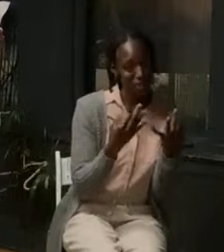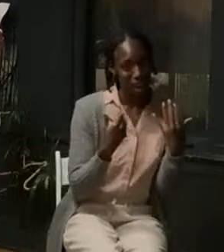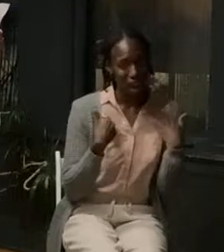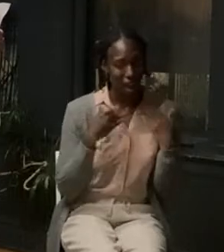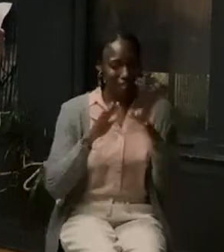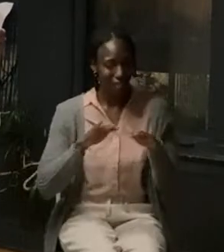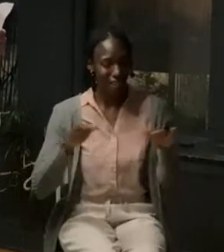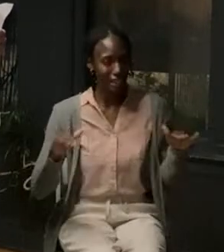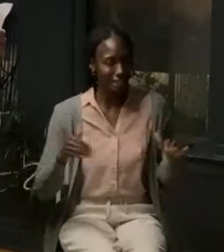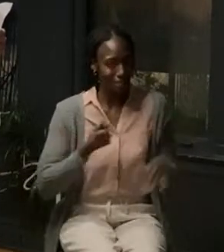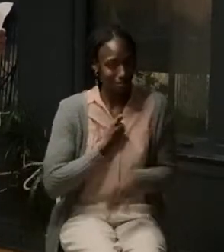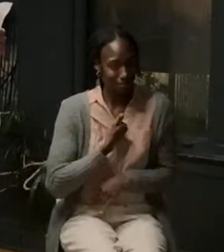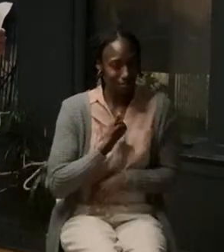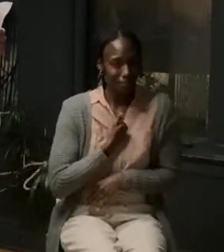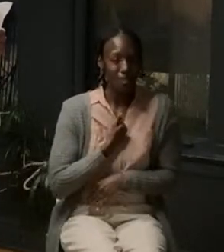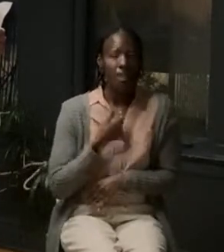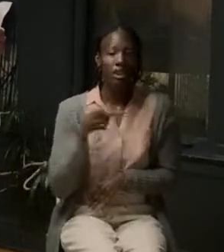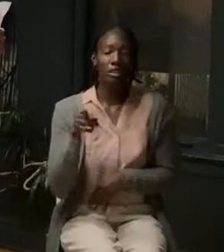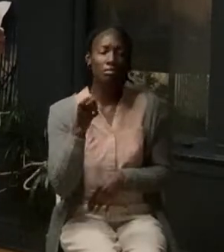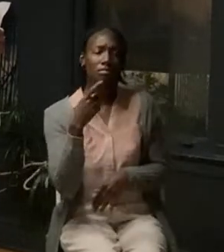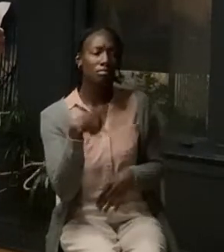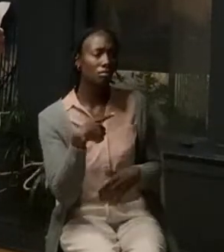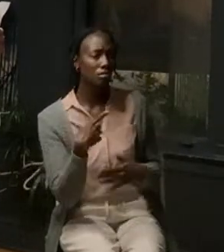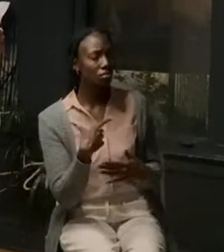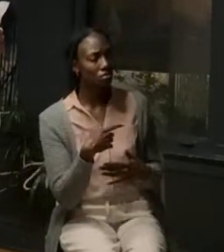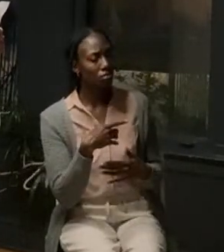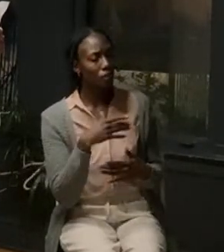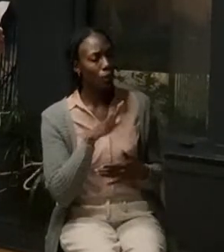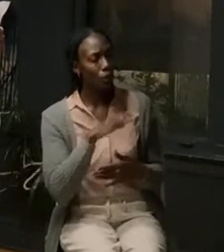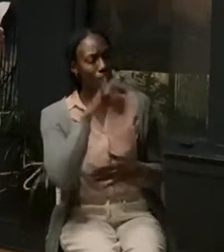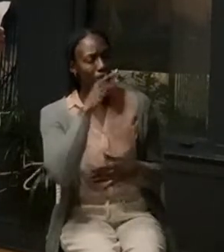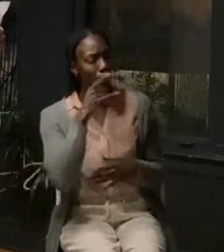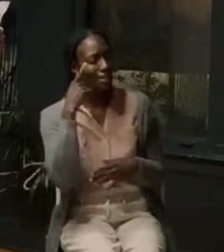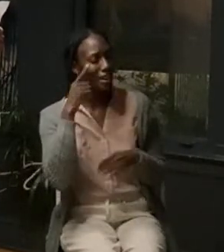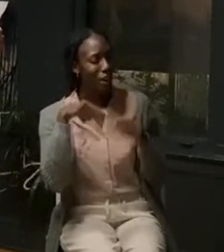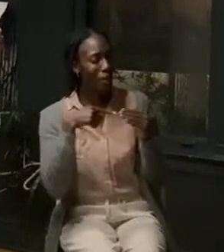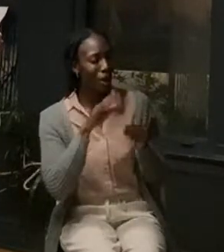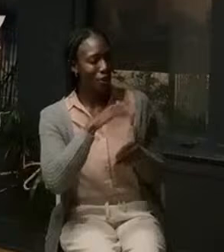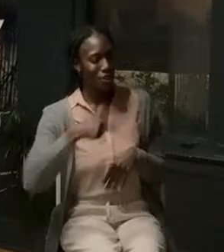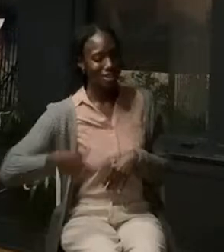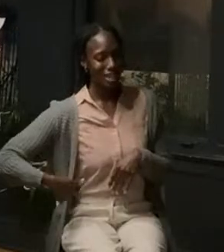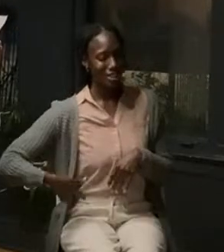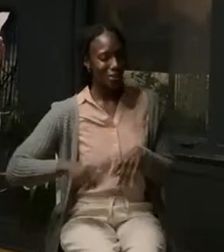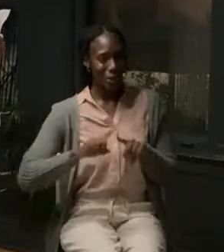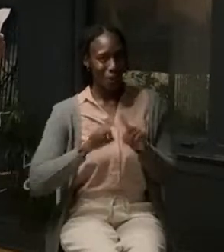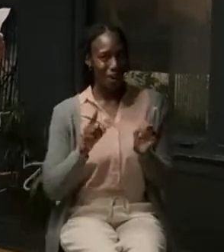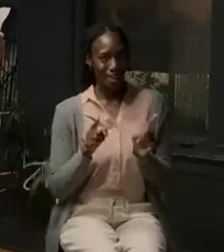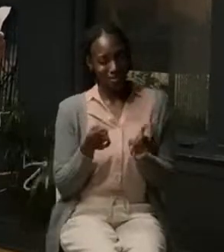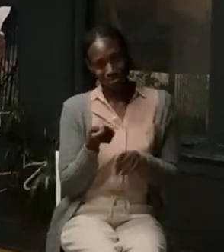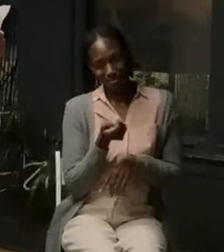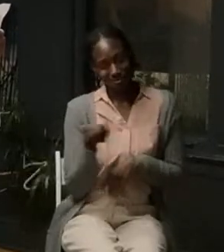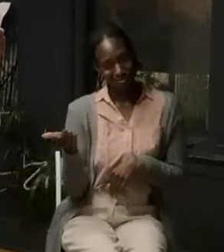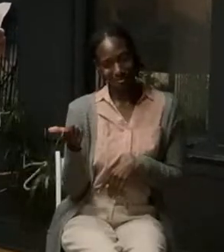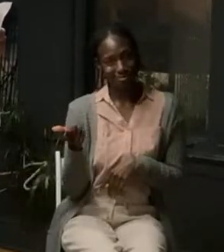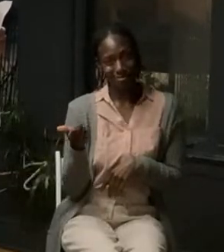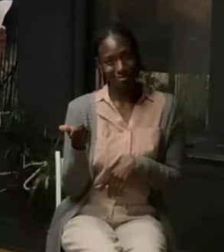kids of my own now. You ask what the kids think about my tattoo, but I had that removed. And you